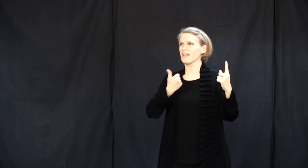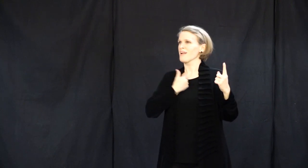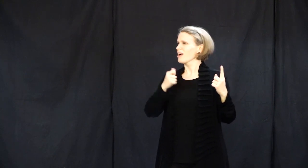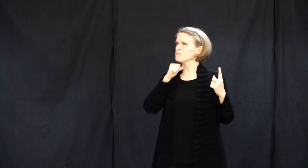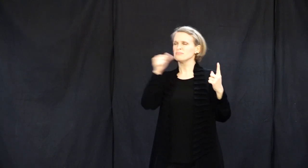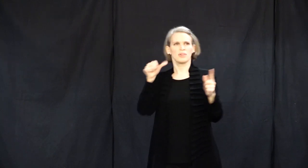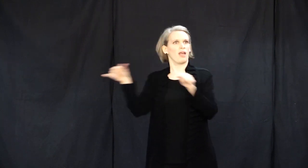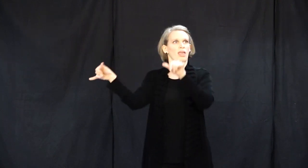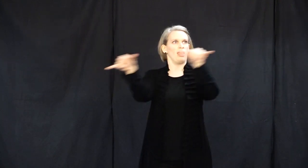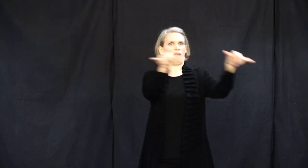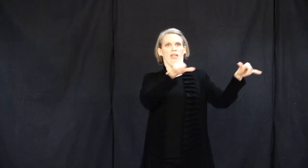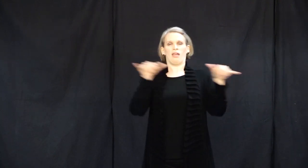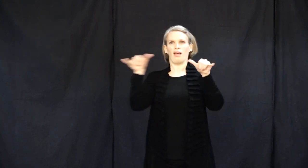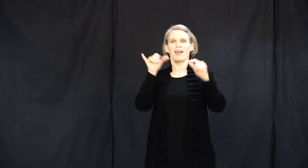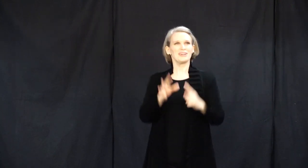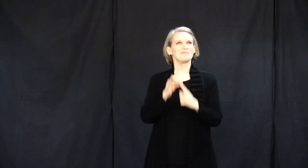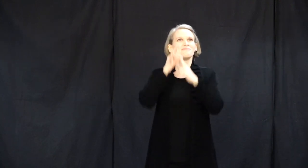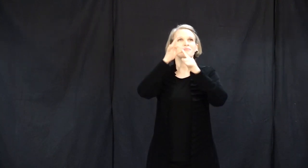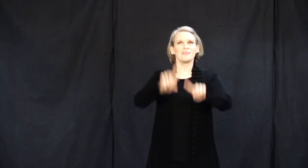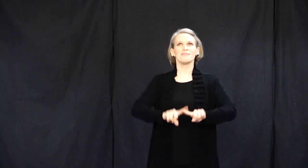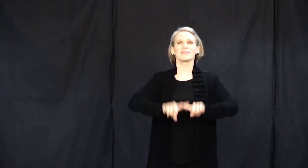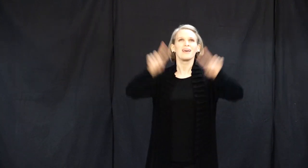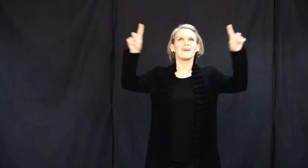I am inimitable, I am an original.